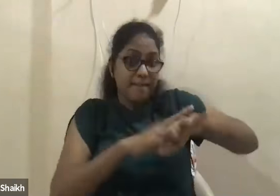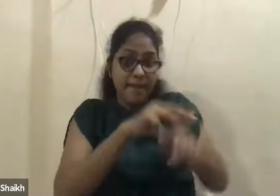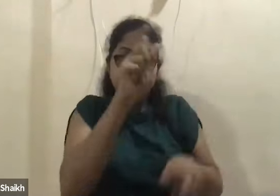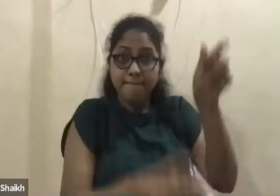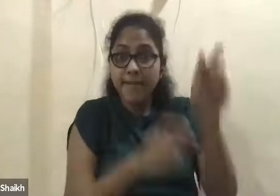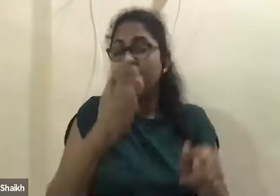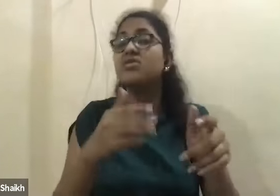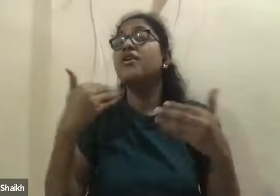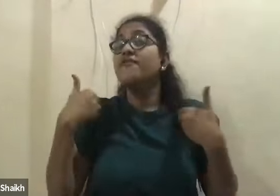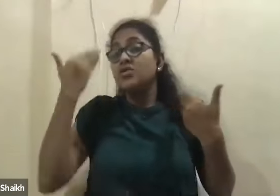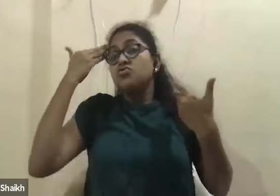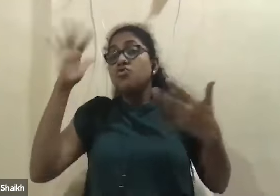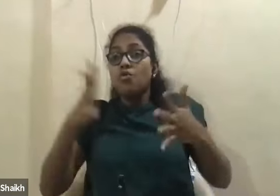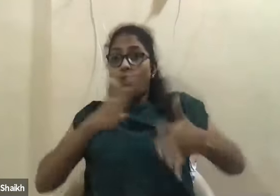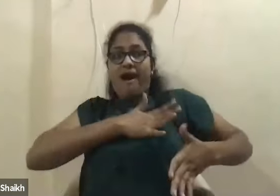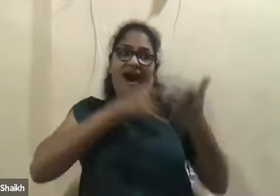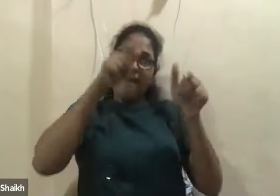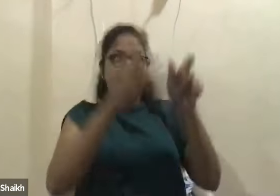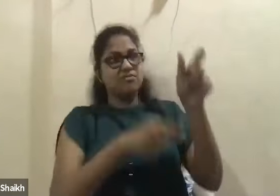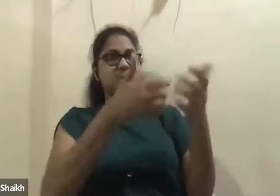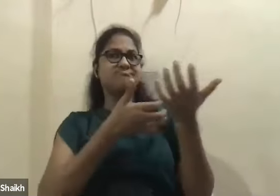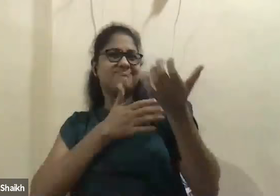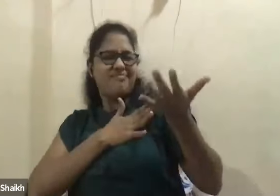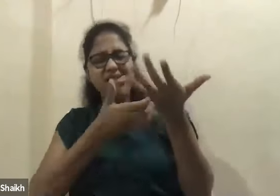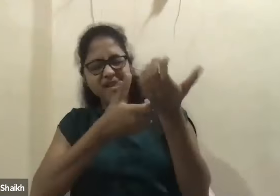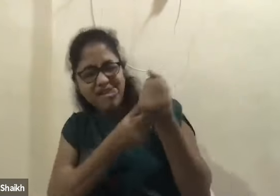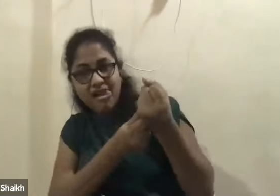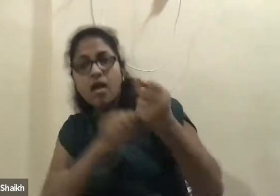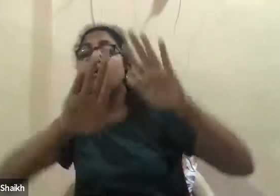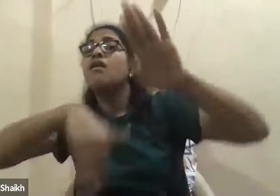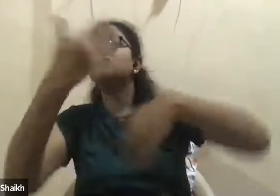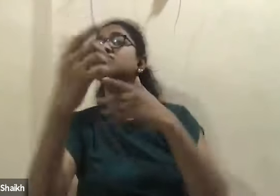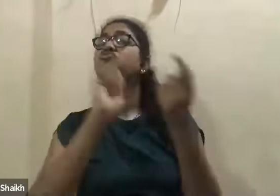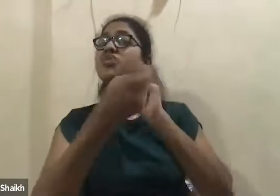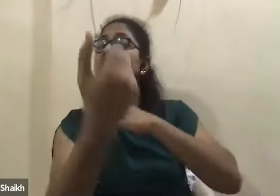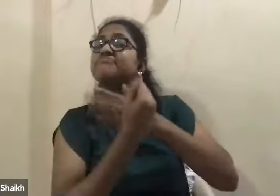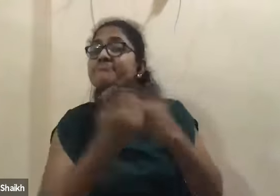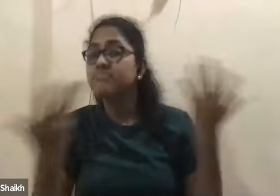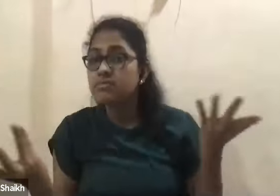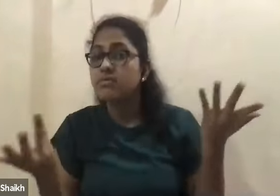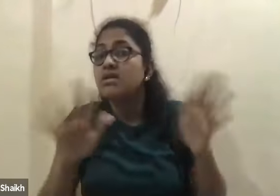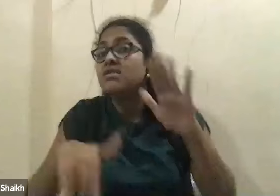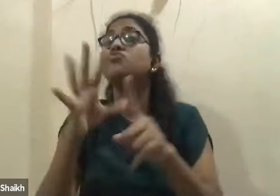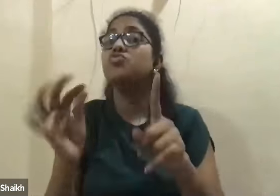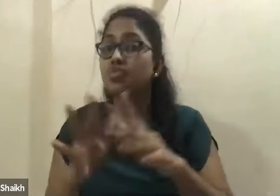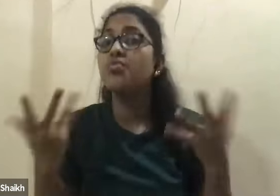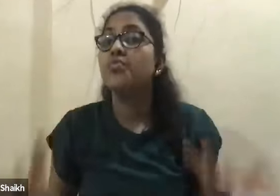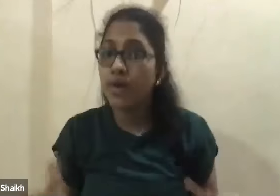you are trusting so much today may not turn out to be the same people. So what do you do then? So you have